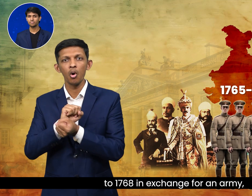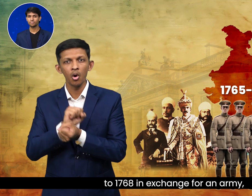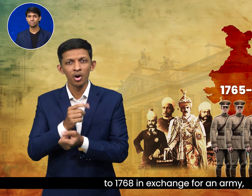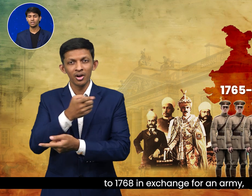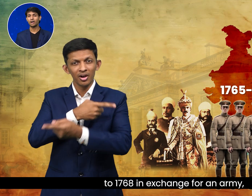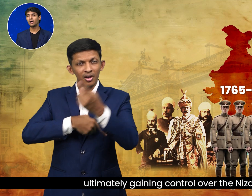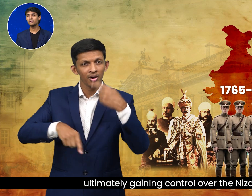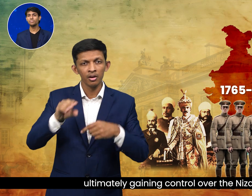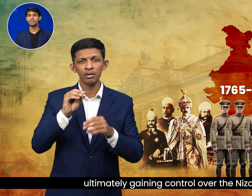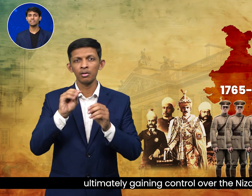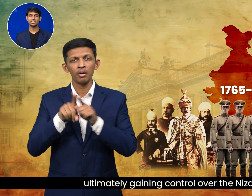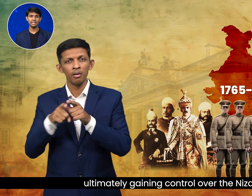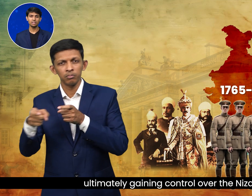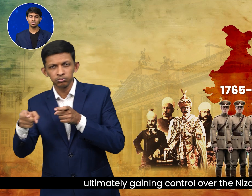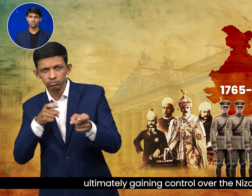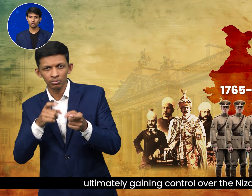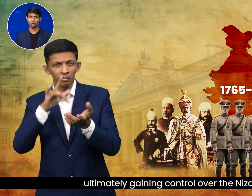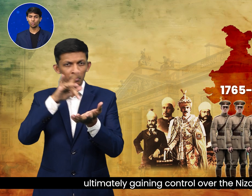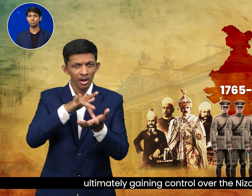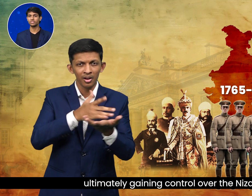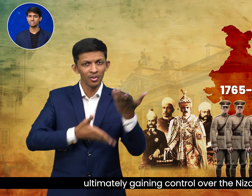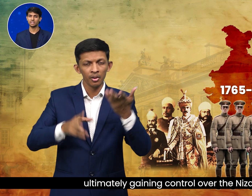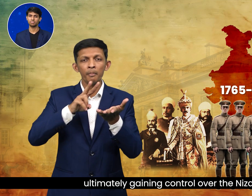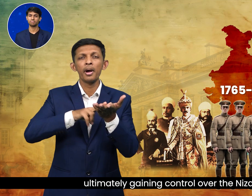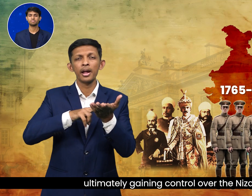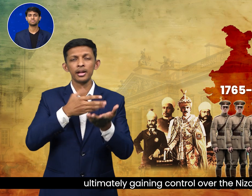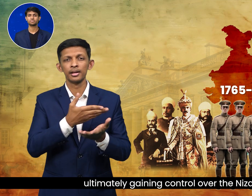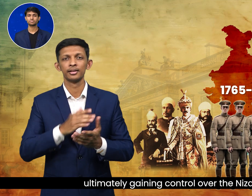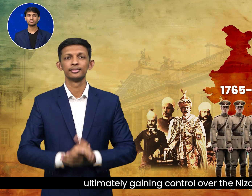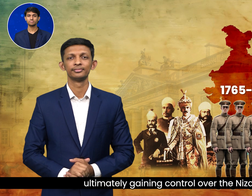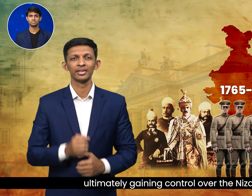army, ultimately gaining control over the Nizam.